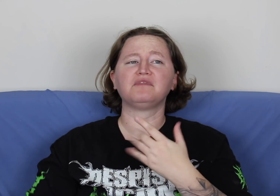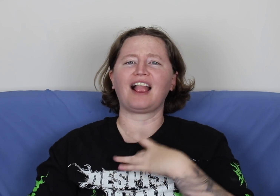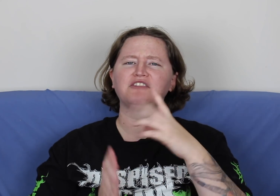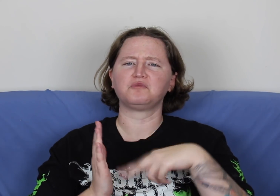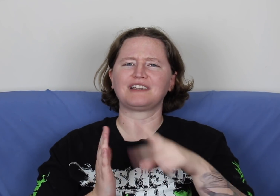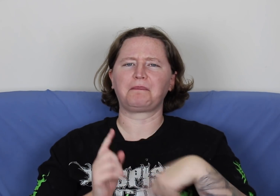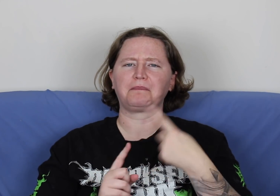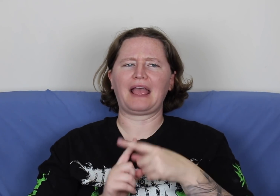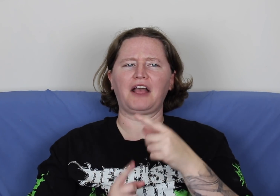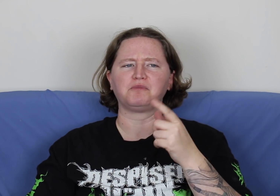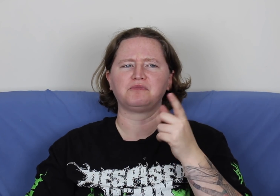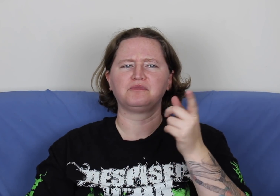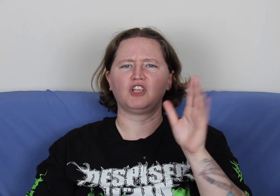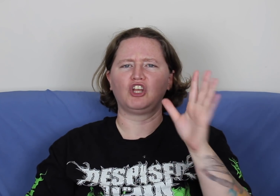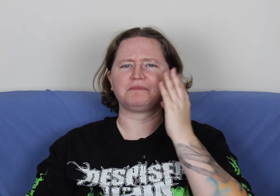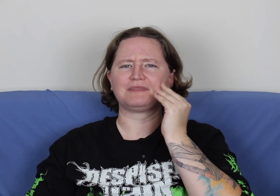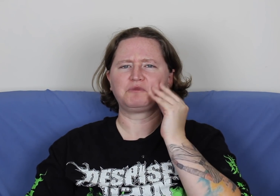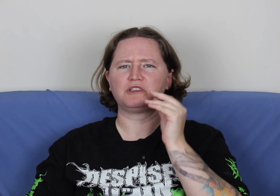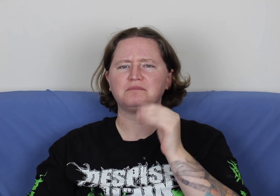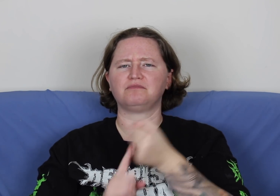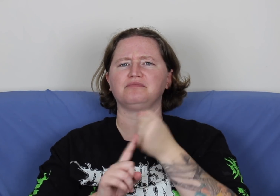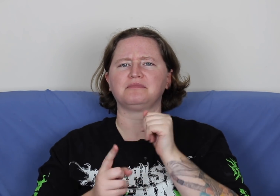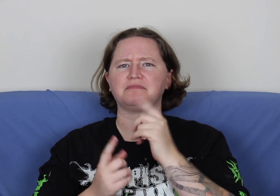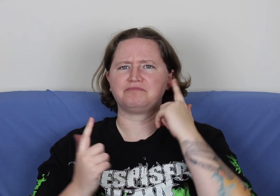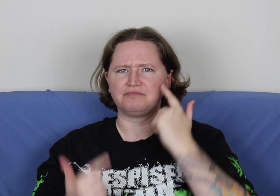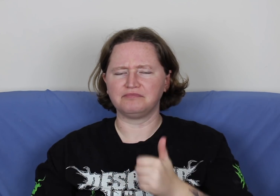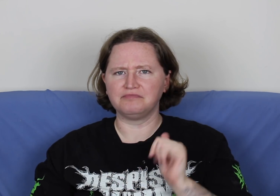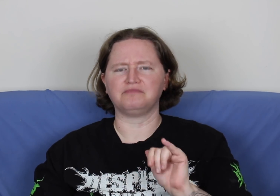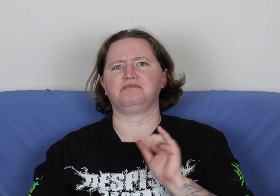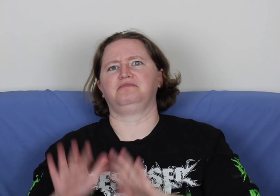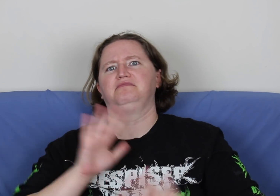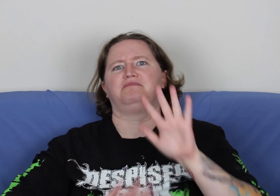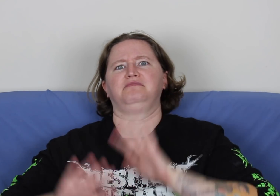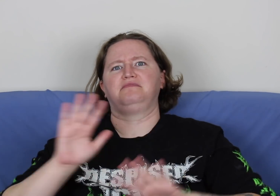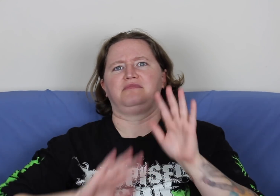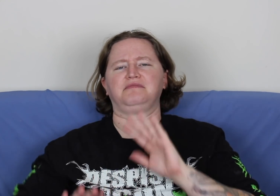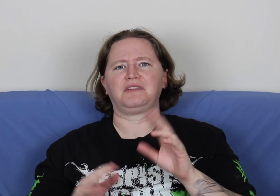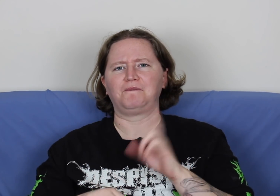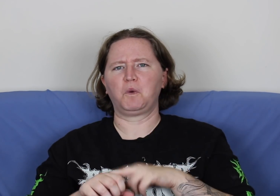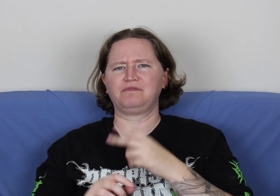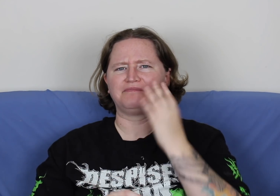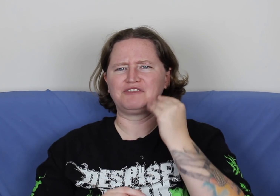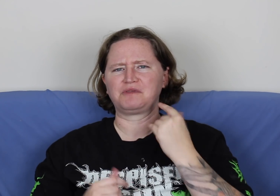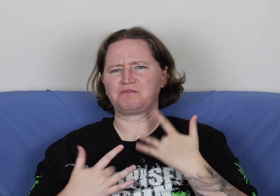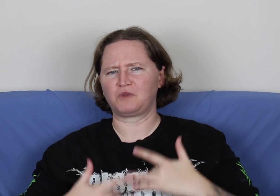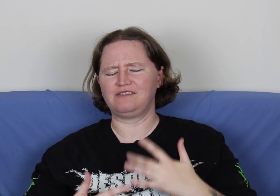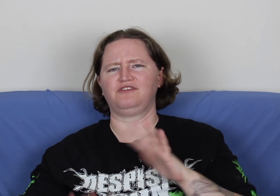did really enjoy is I liked reading about her experience of when she went deaf and how that felt for her. She